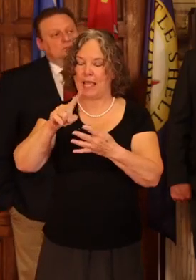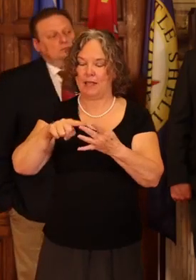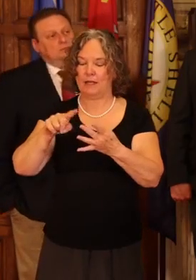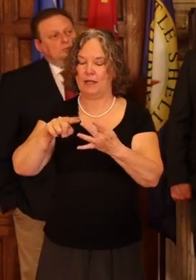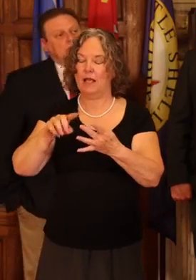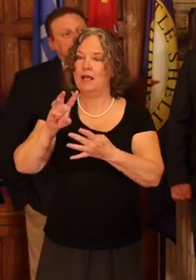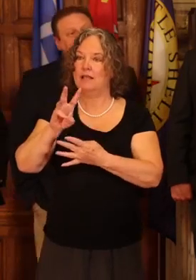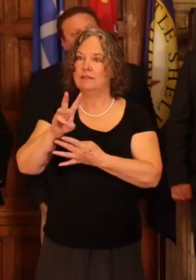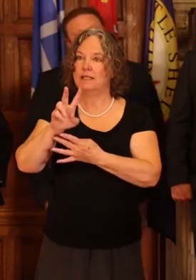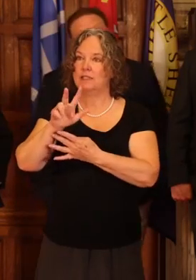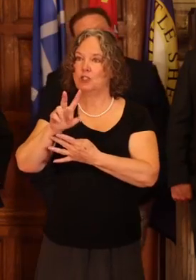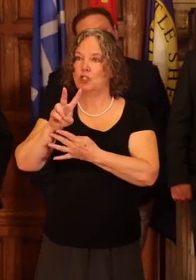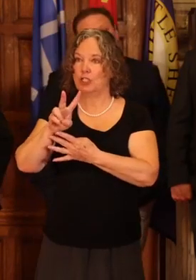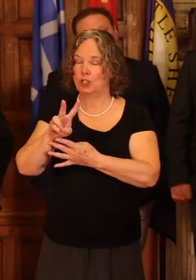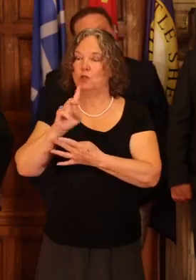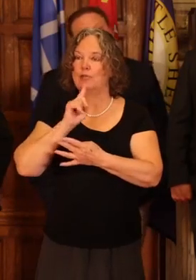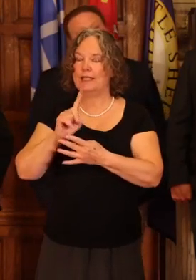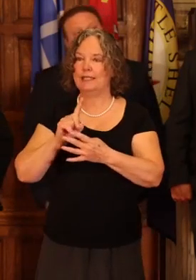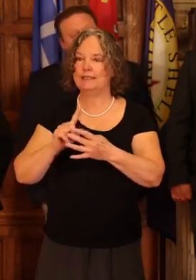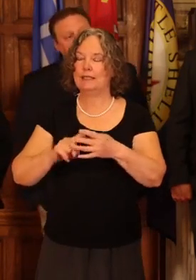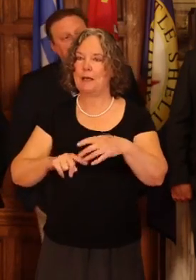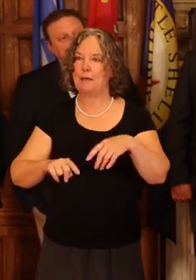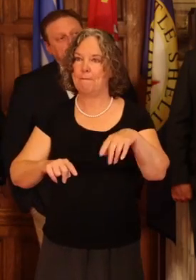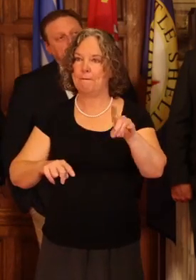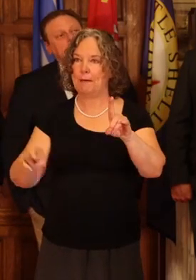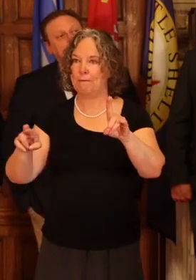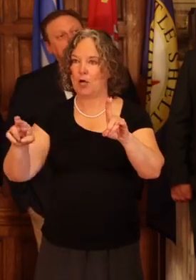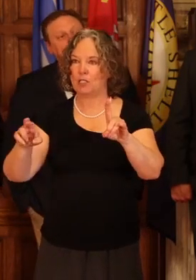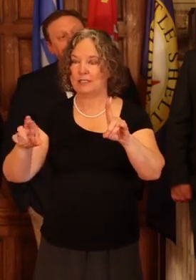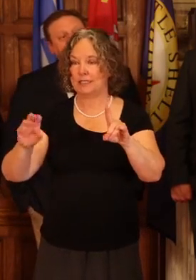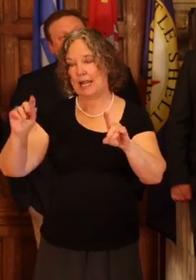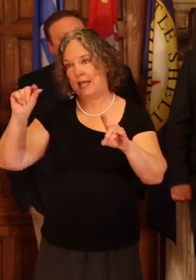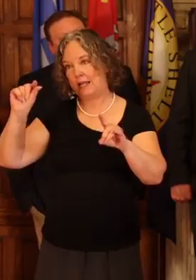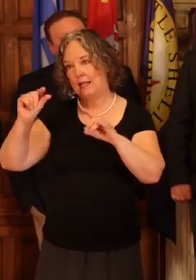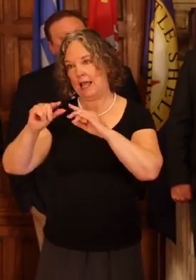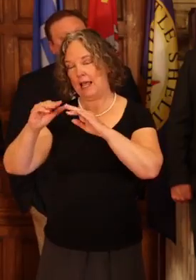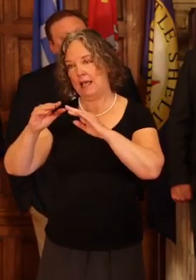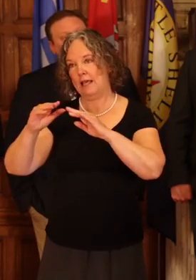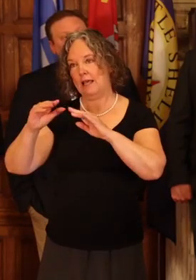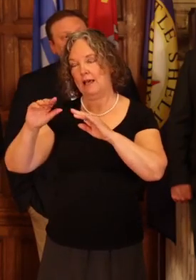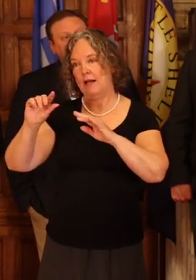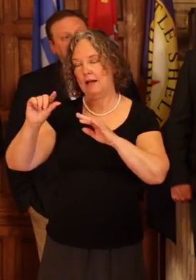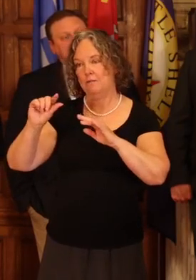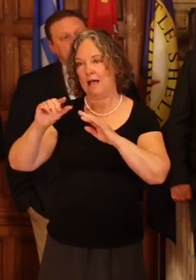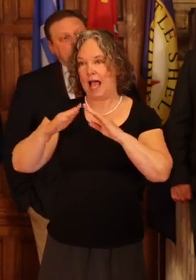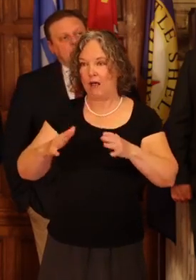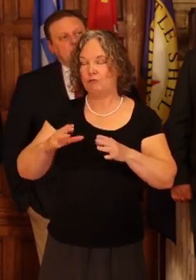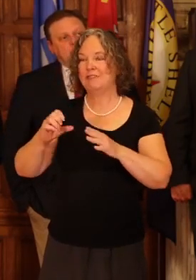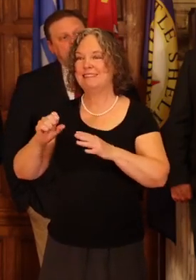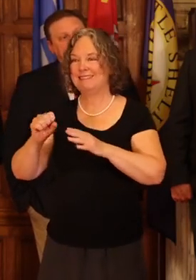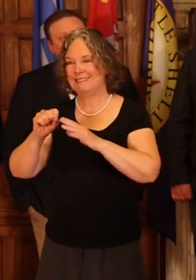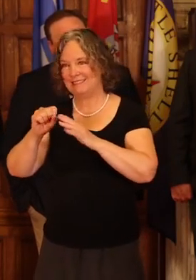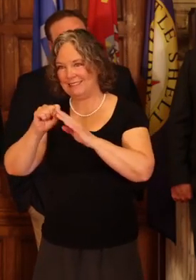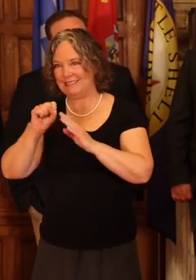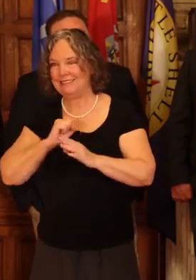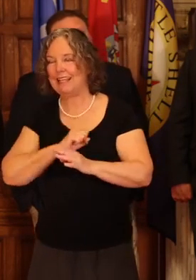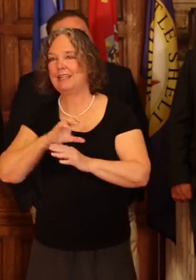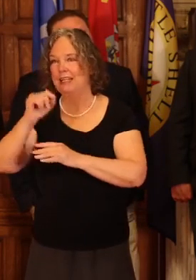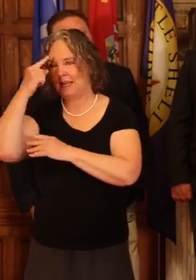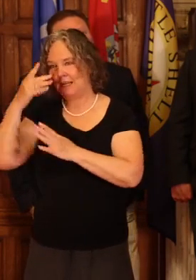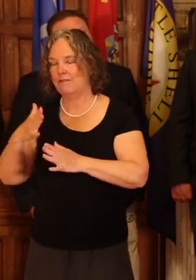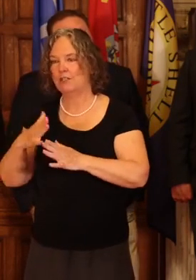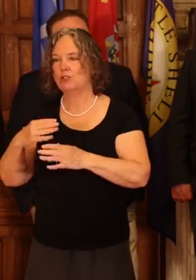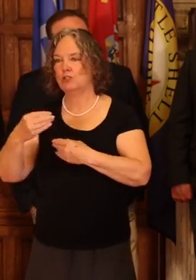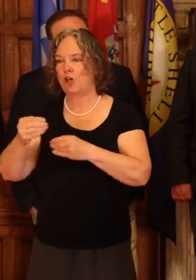it's bipartisan, House, Senate, and the governor's office. And we're getting those members nailed down, and we'll start